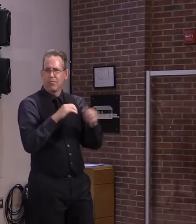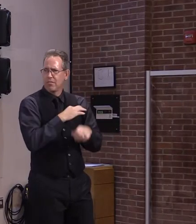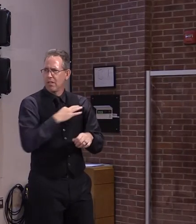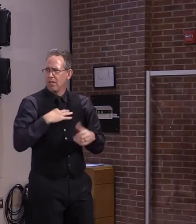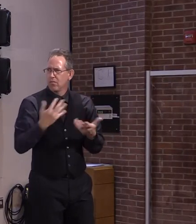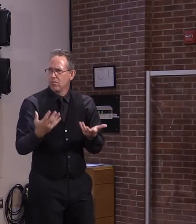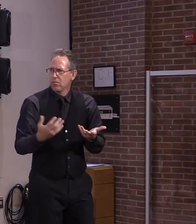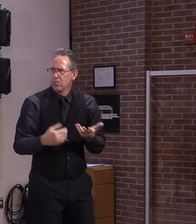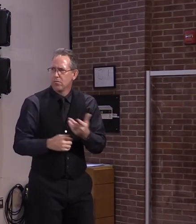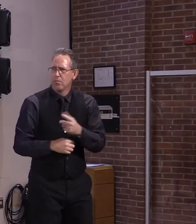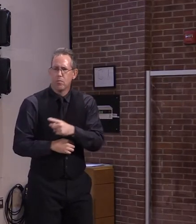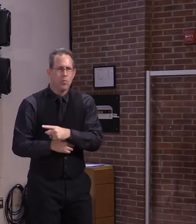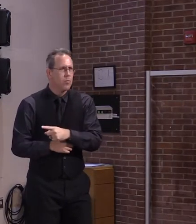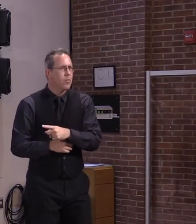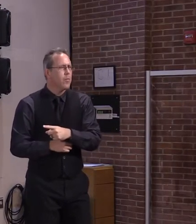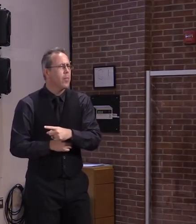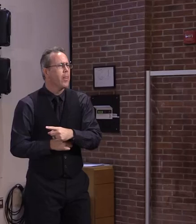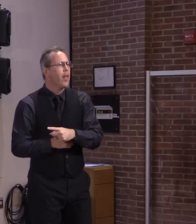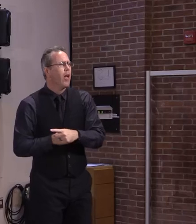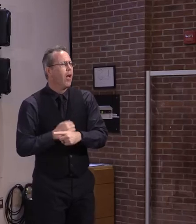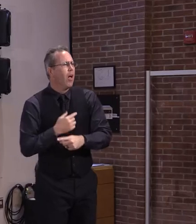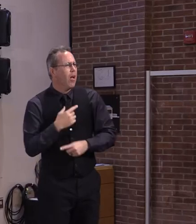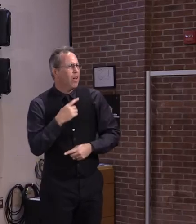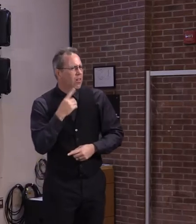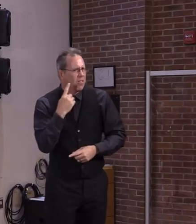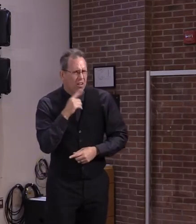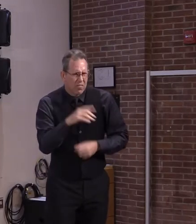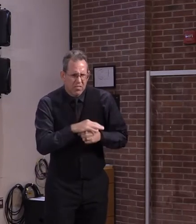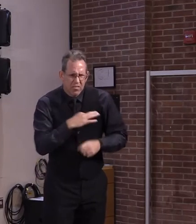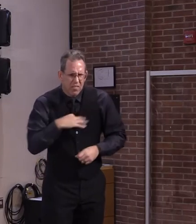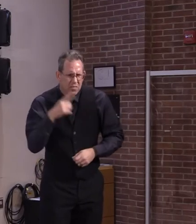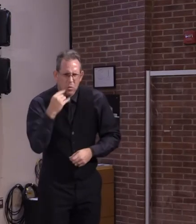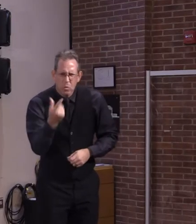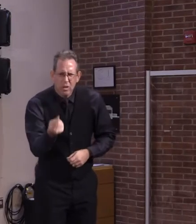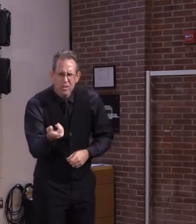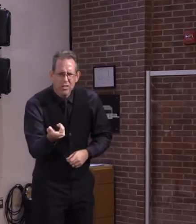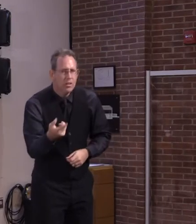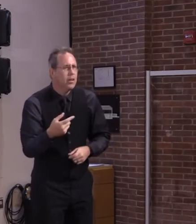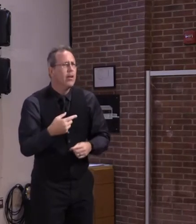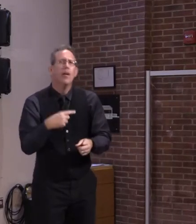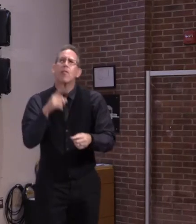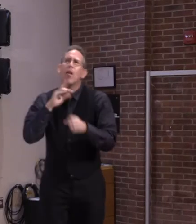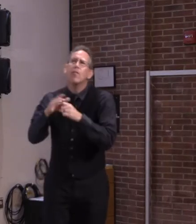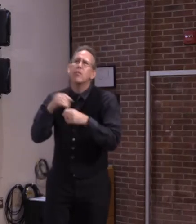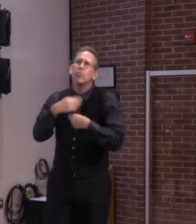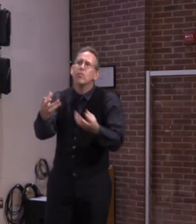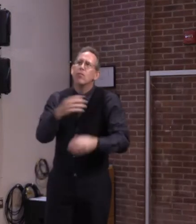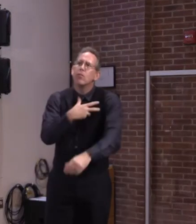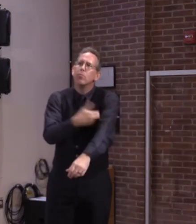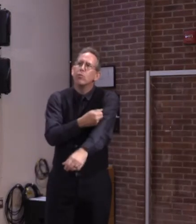Which shortage in staffing are you referring to? I'm talking about healthcare staffing, sorry.